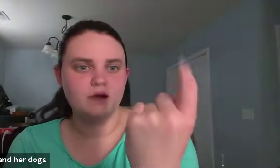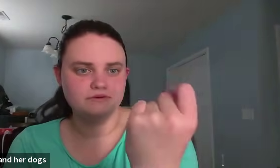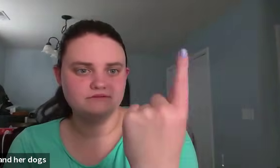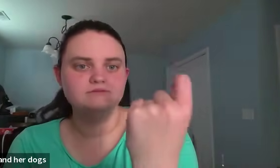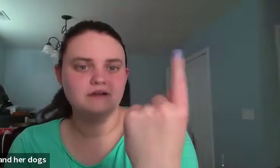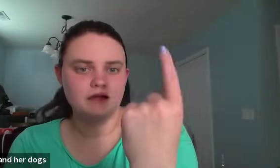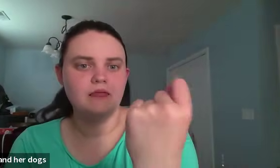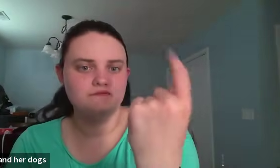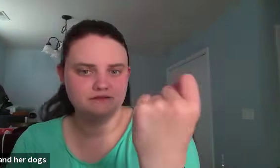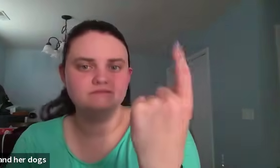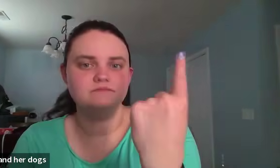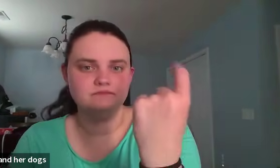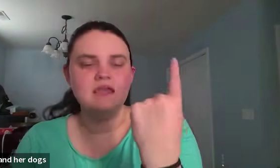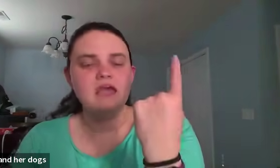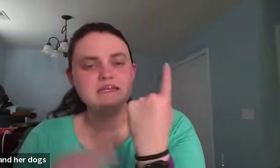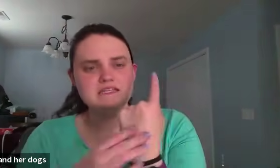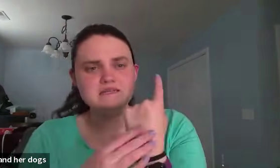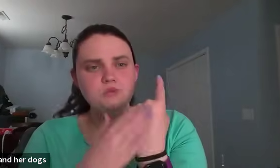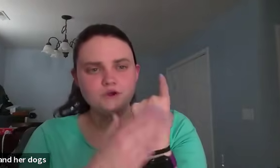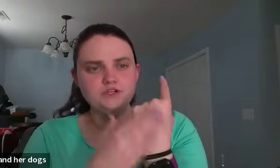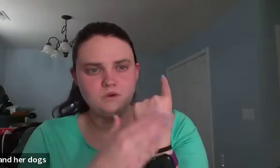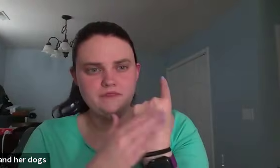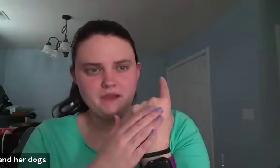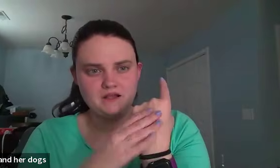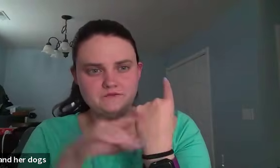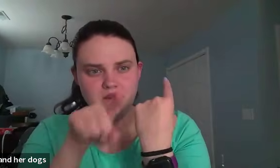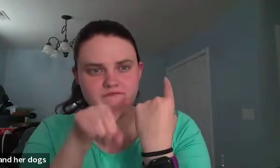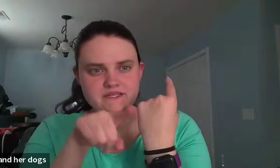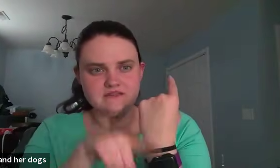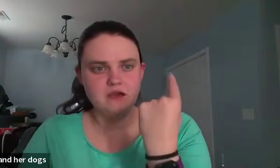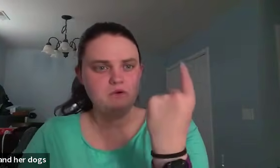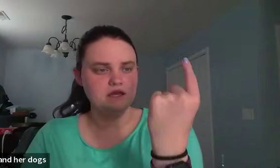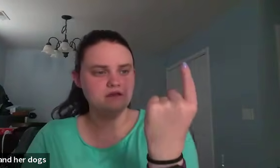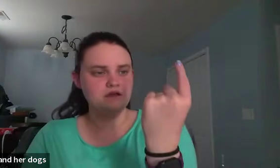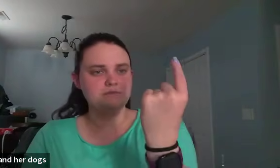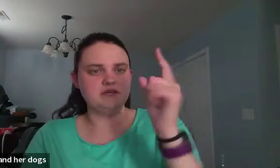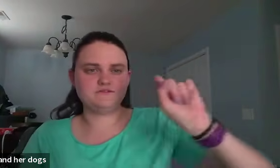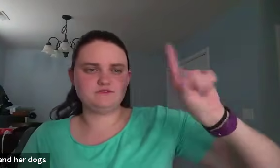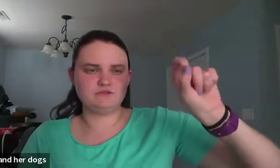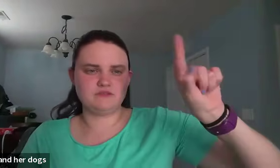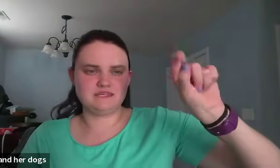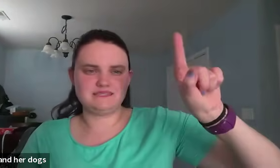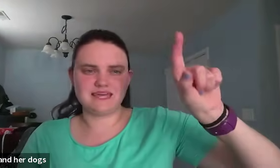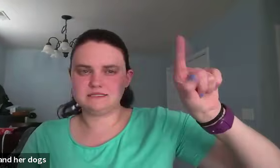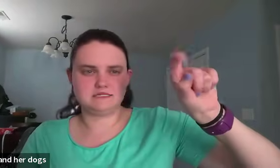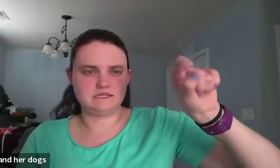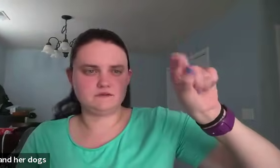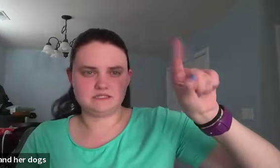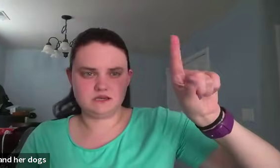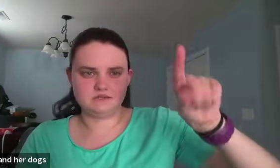up. 11. And it is important. You want the back of your hand facing that way because if you do this, that's a different sign.